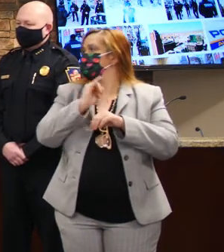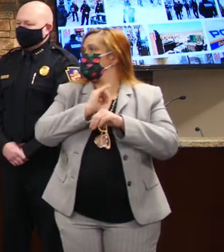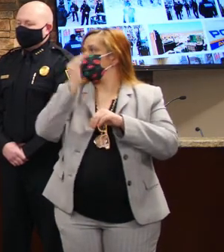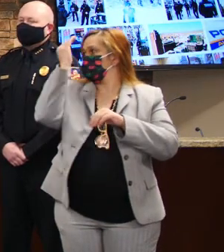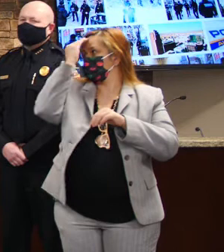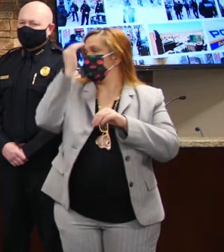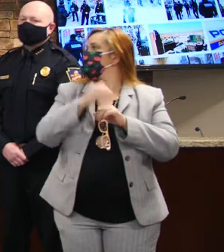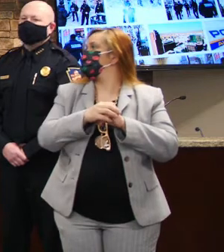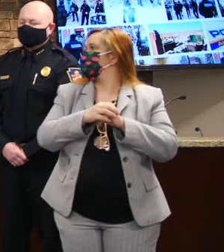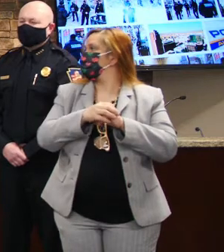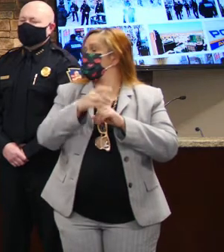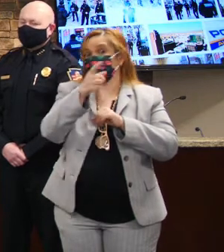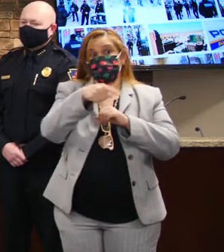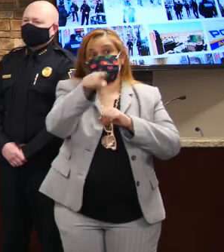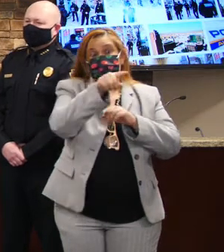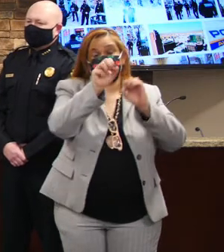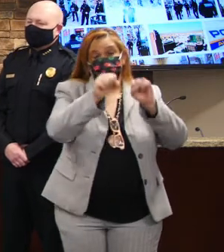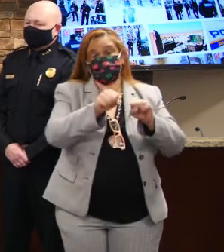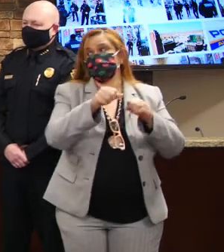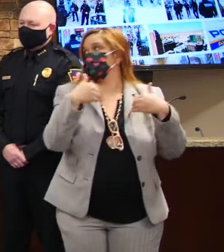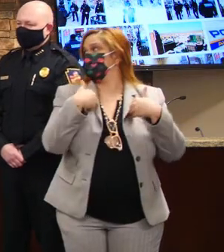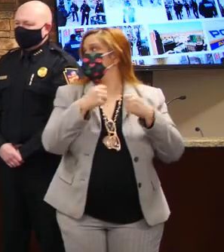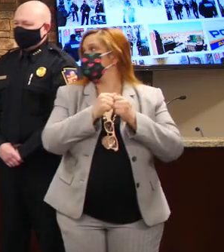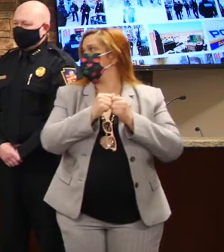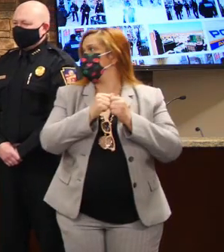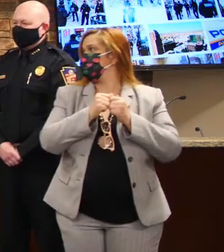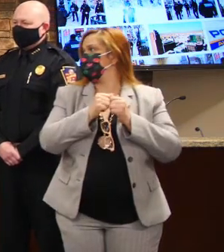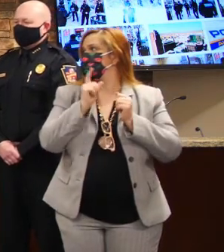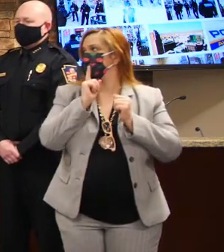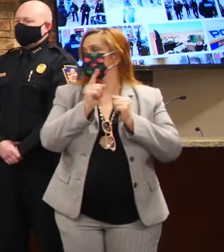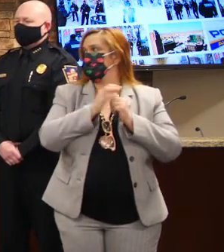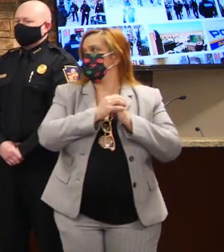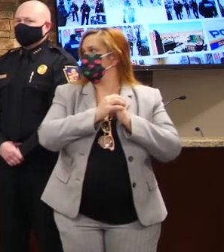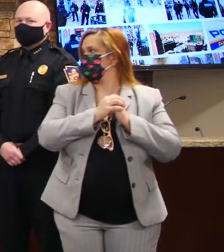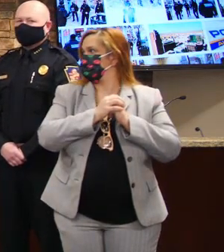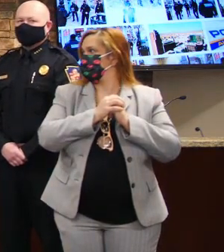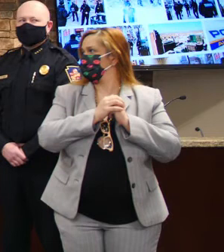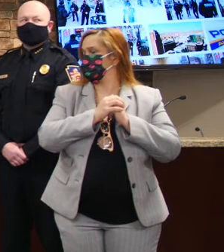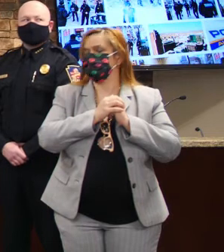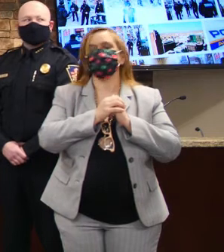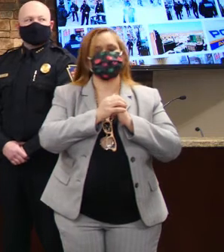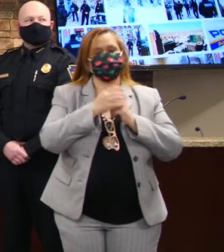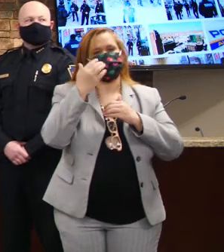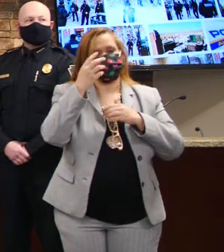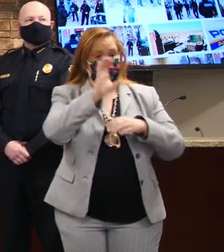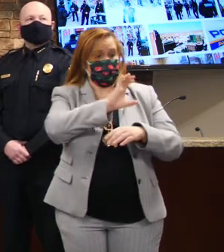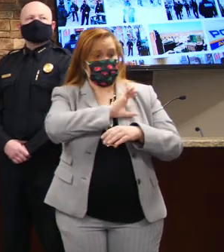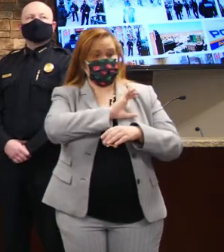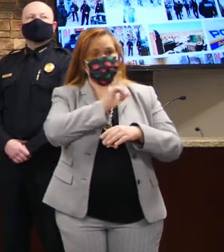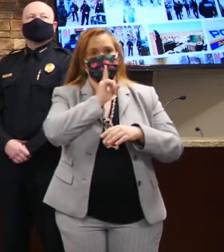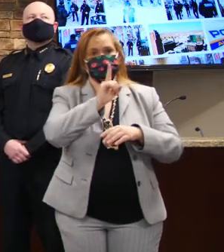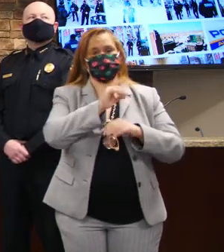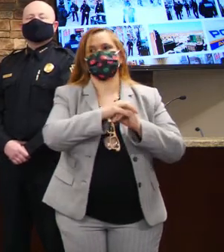to find out about, because oftentimes it's important, and Brenda mentioned it before, that we build that bridge, and it's important that we have